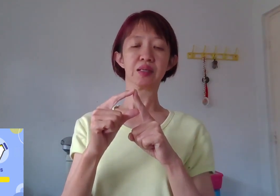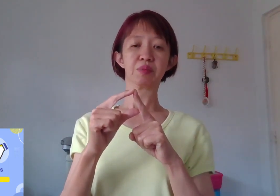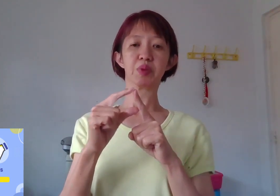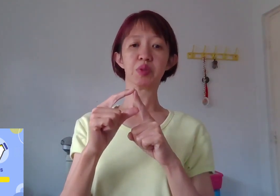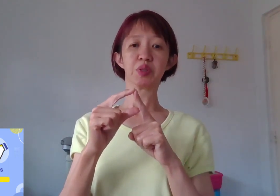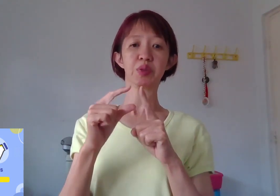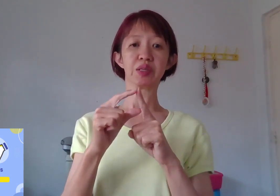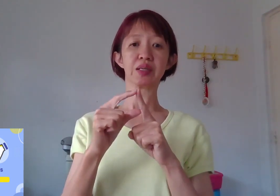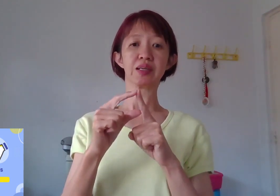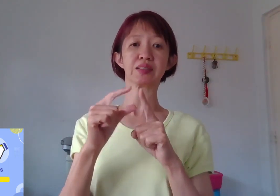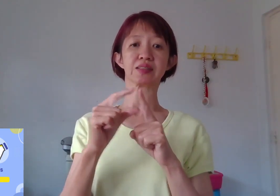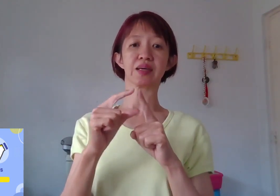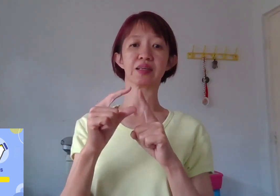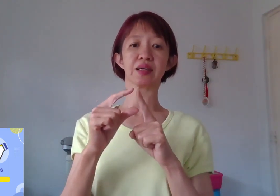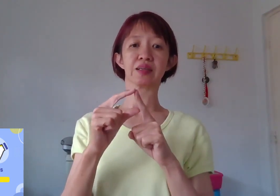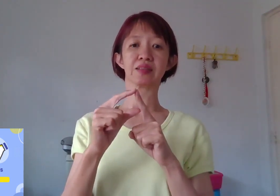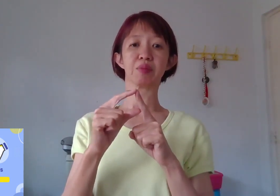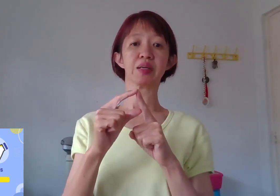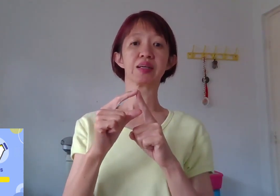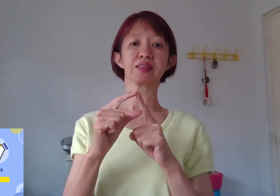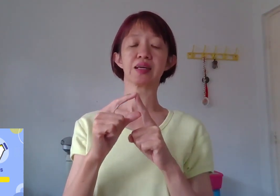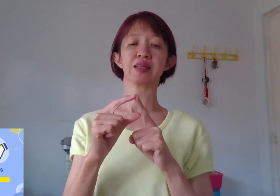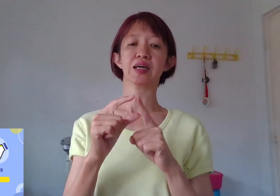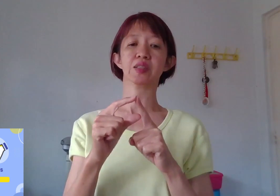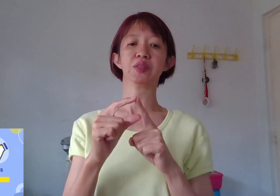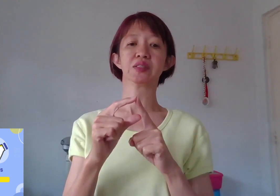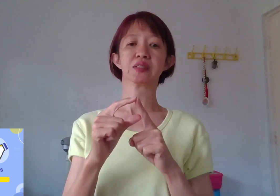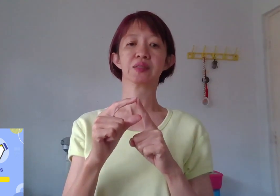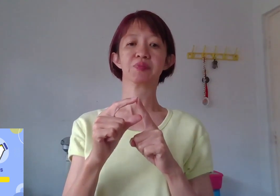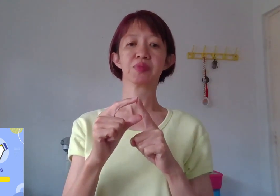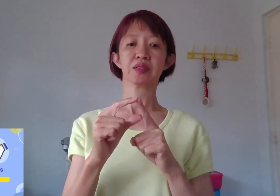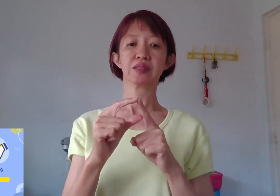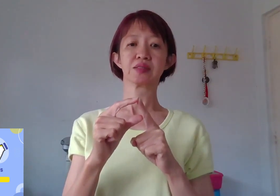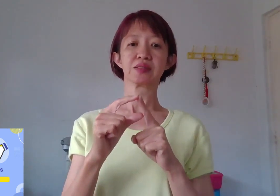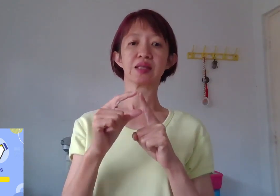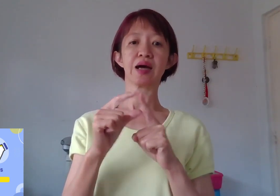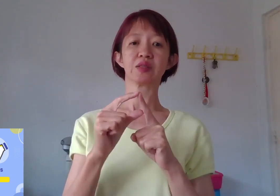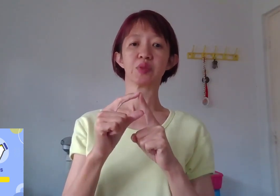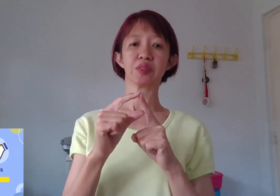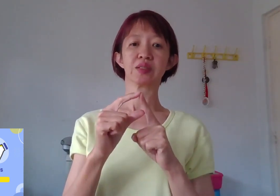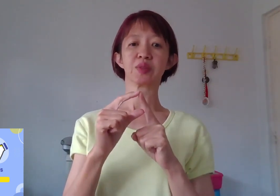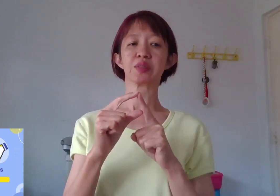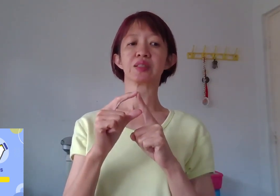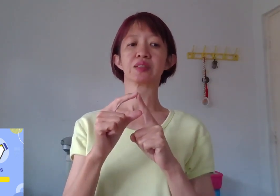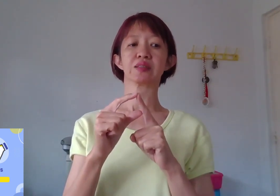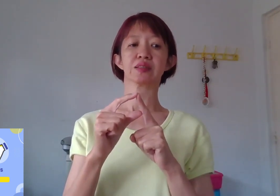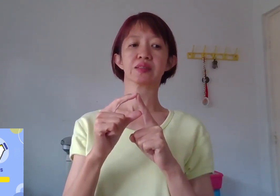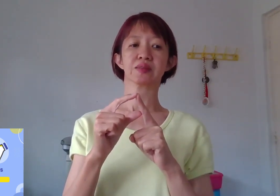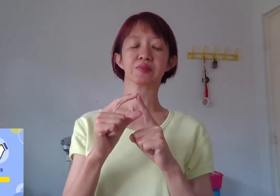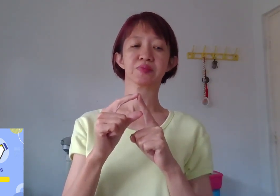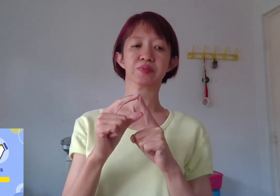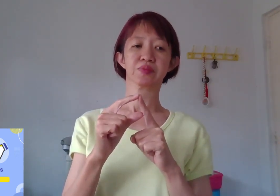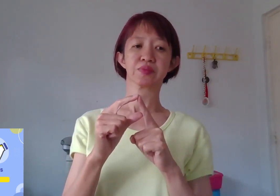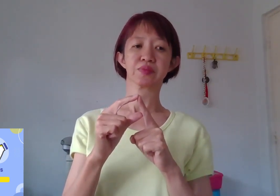in both Korean and American Sign Language. It's dano in Korean.